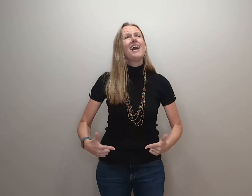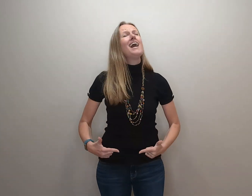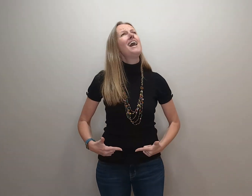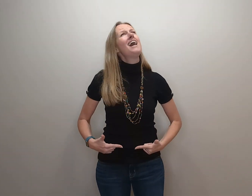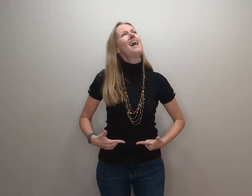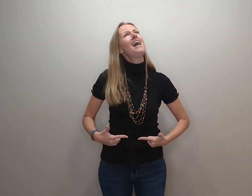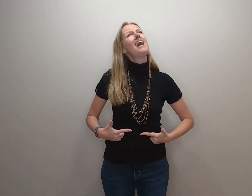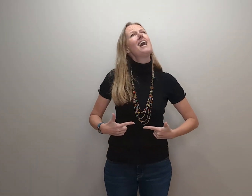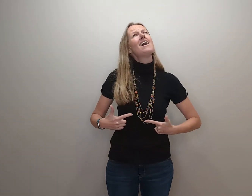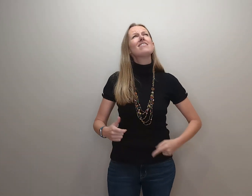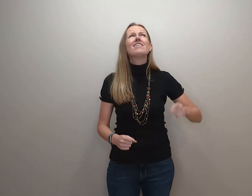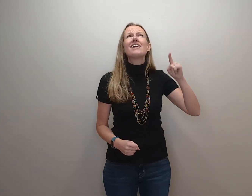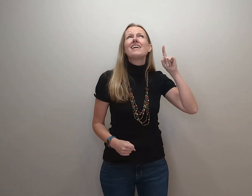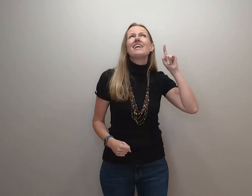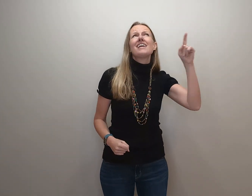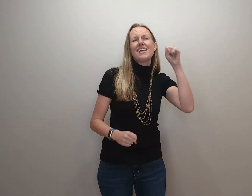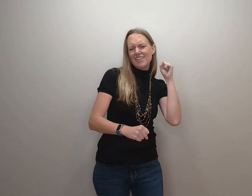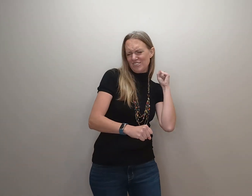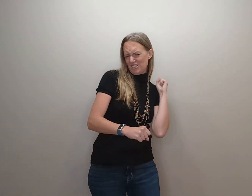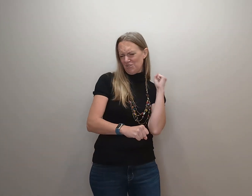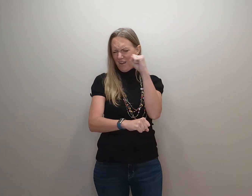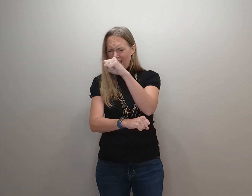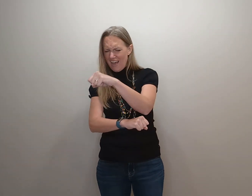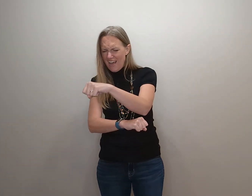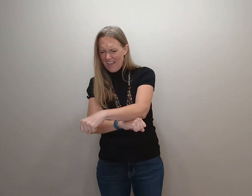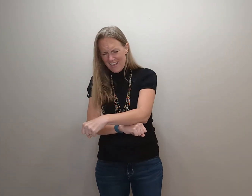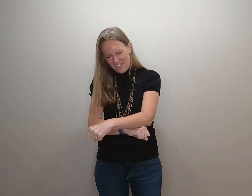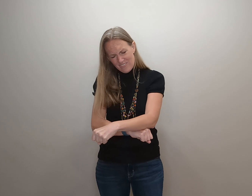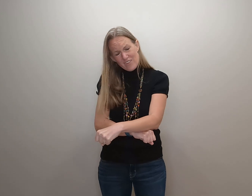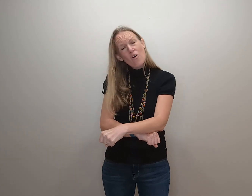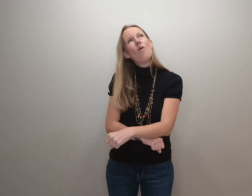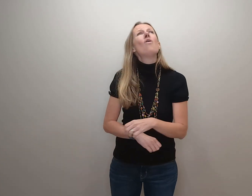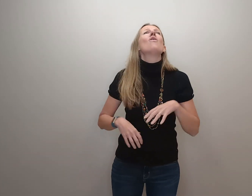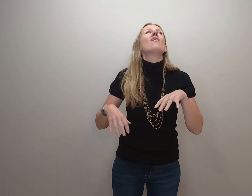alive, who triumphed